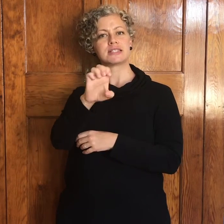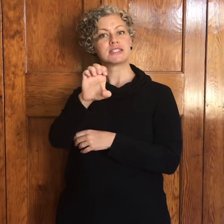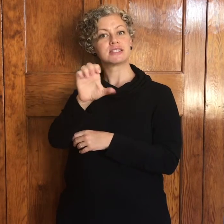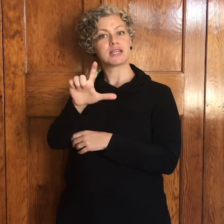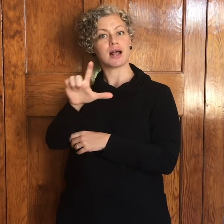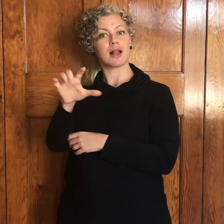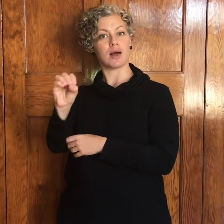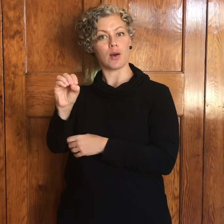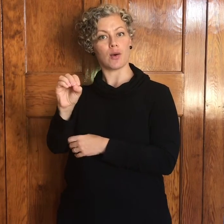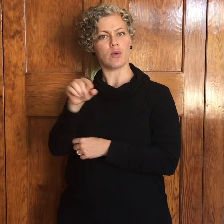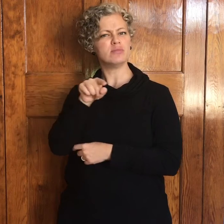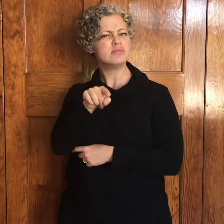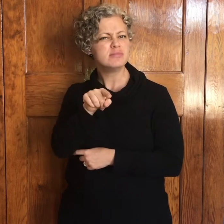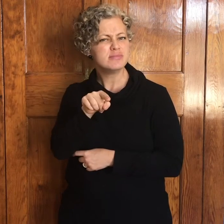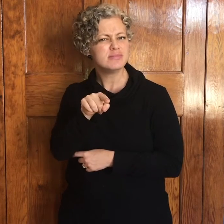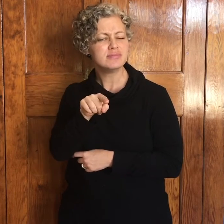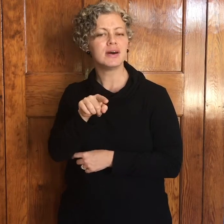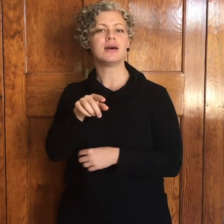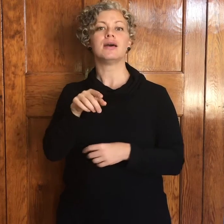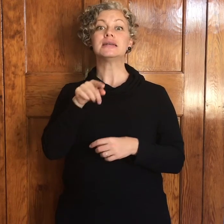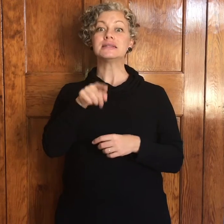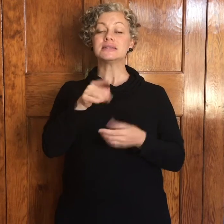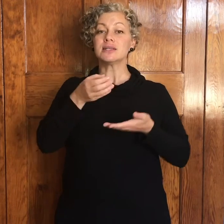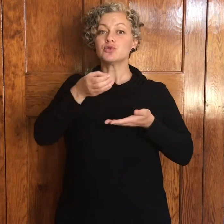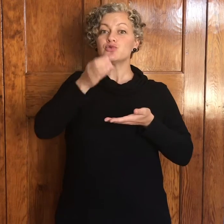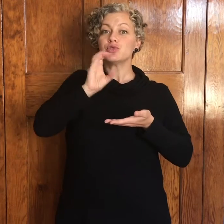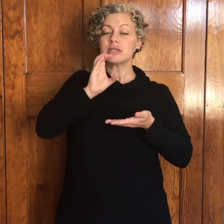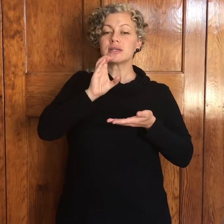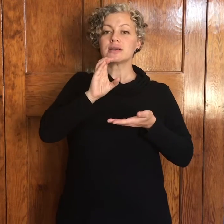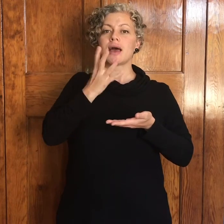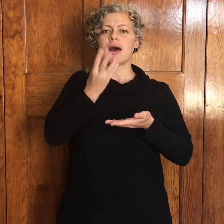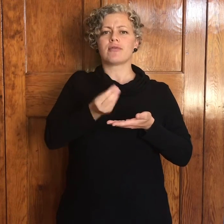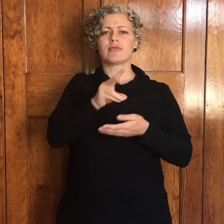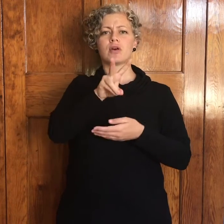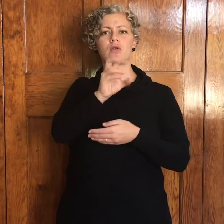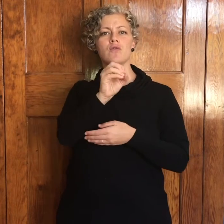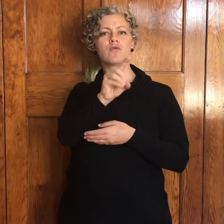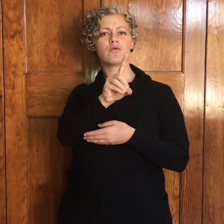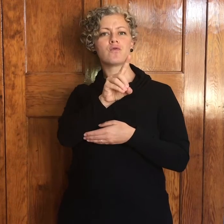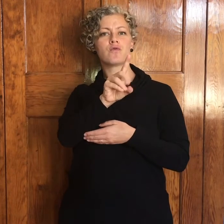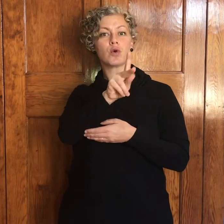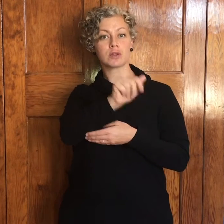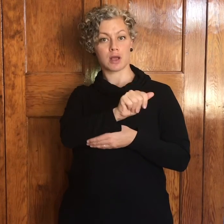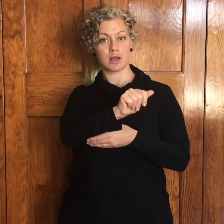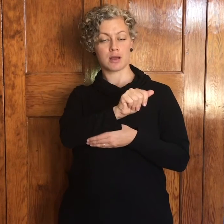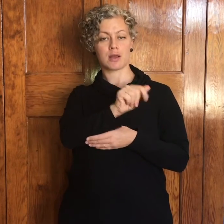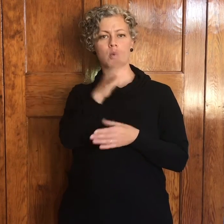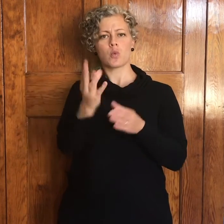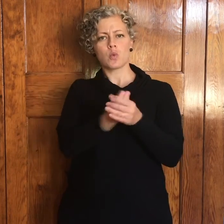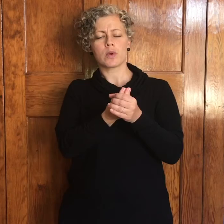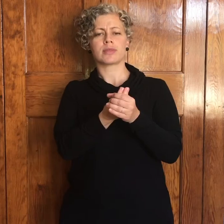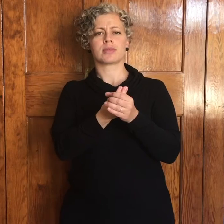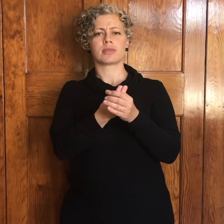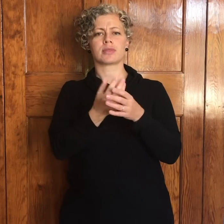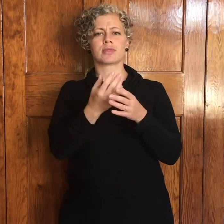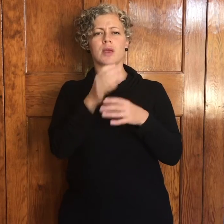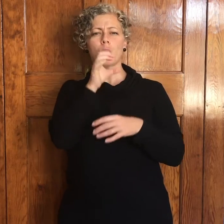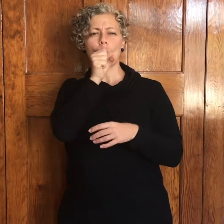Limoncello is a refreshing vodka-based lemon liqueur that is easy to make.